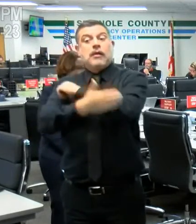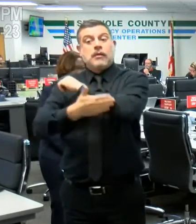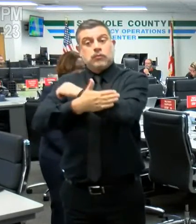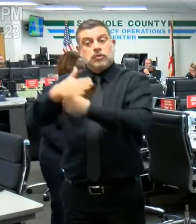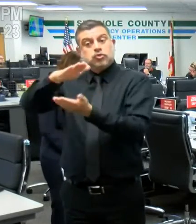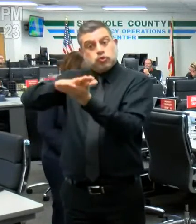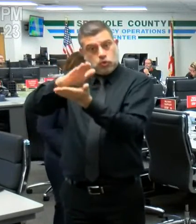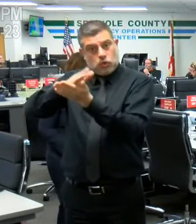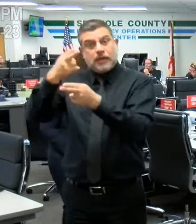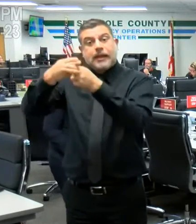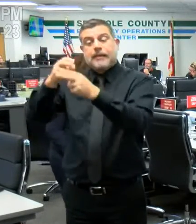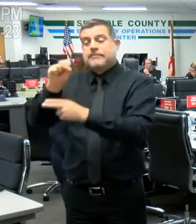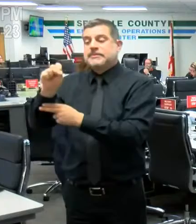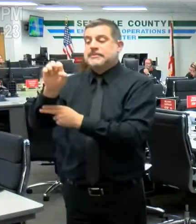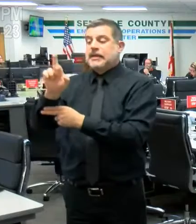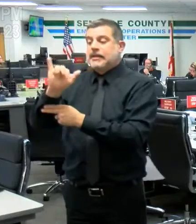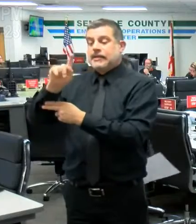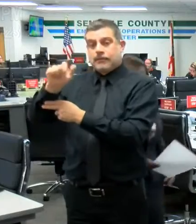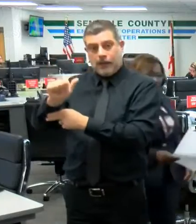Superintendent Sarita Beeman.